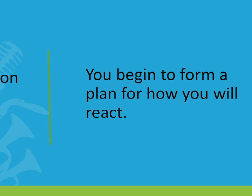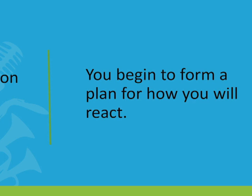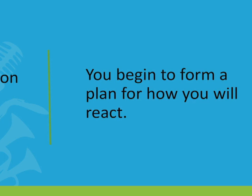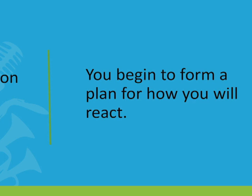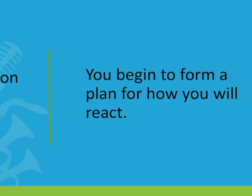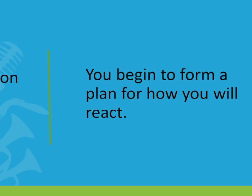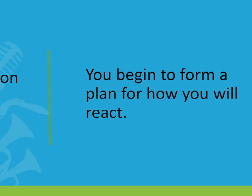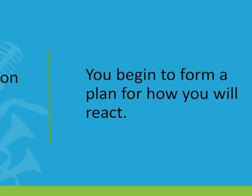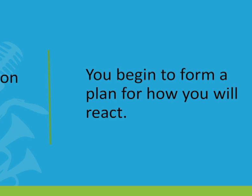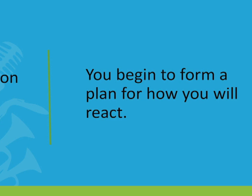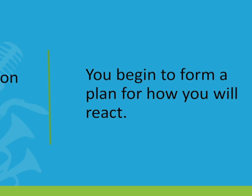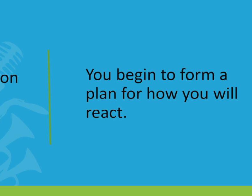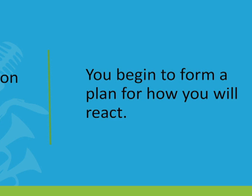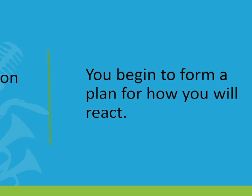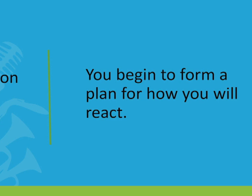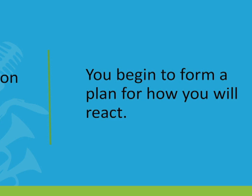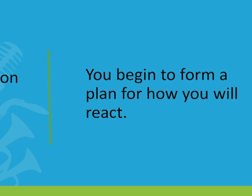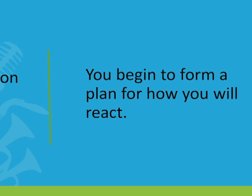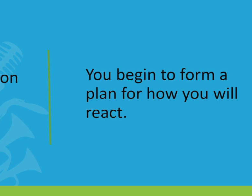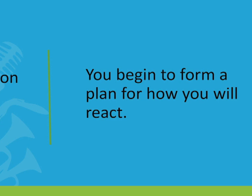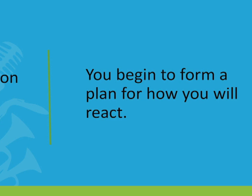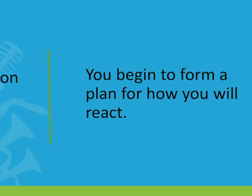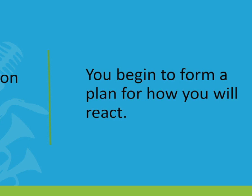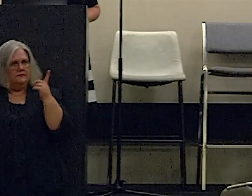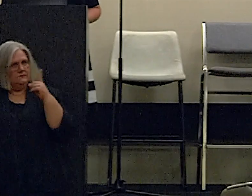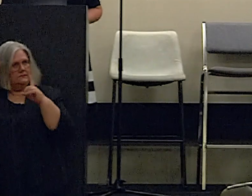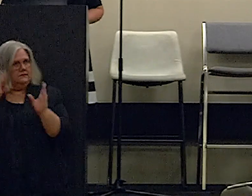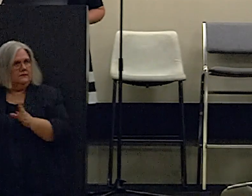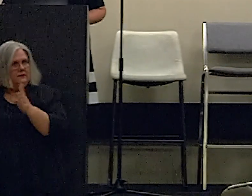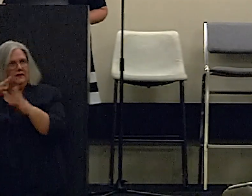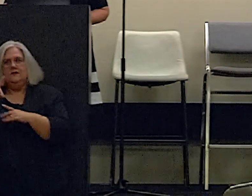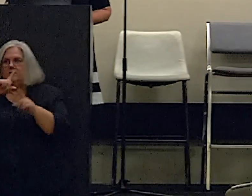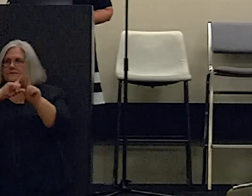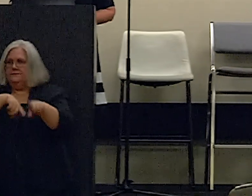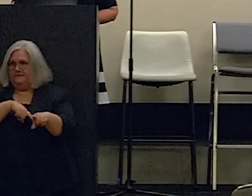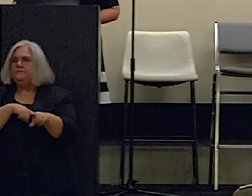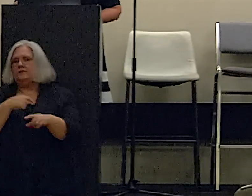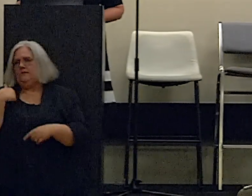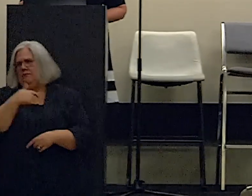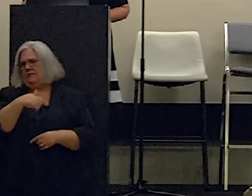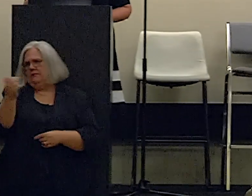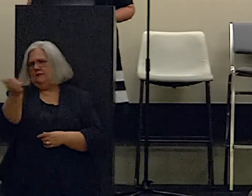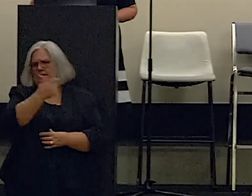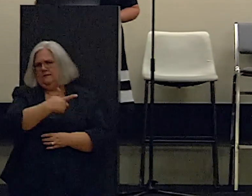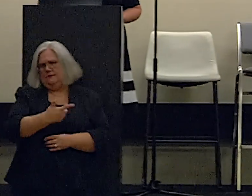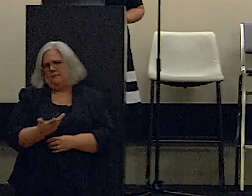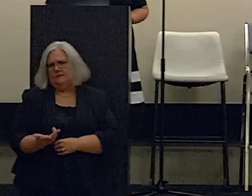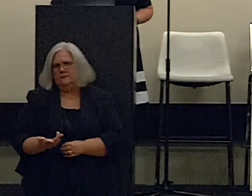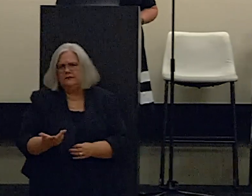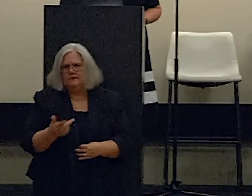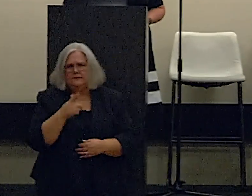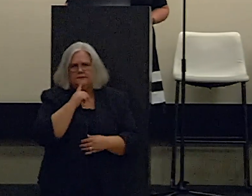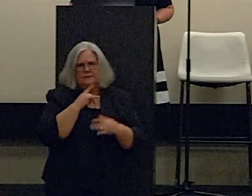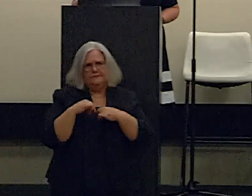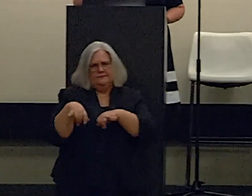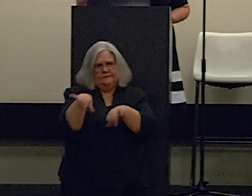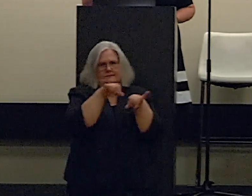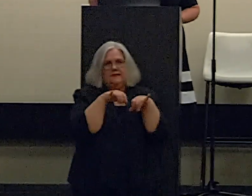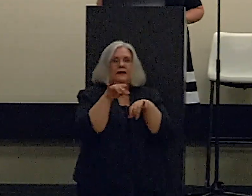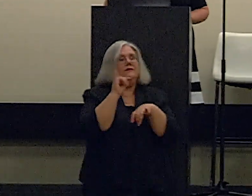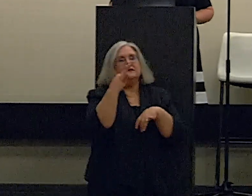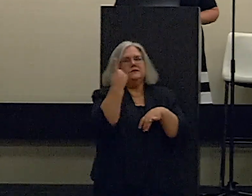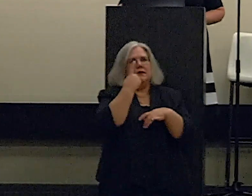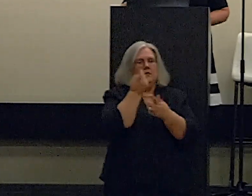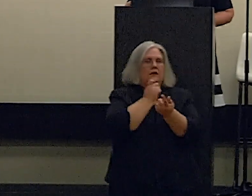Start making a plan of how you're going to respond. Yeah, we all do. If someone comes at you and they're